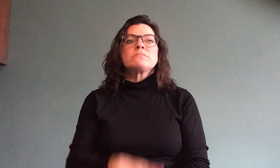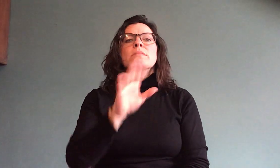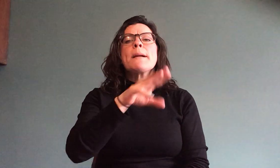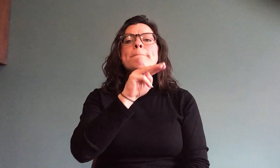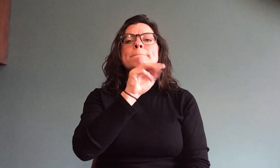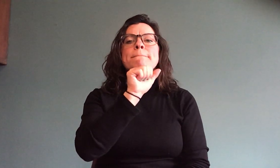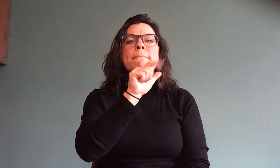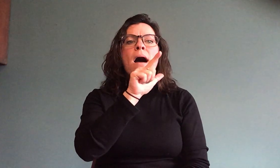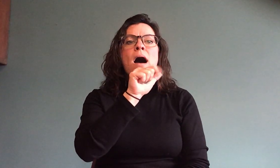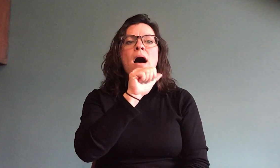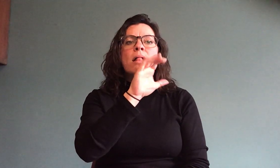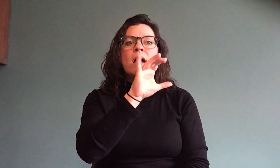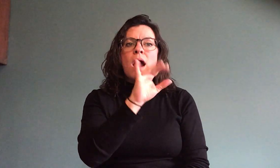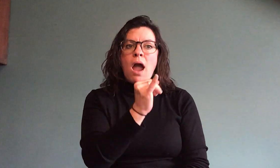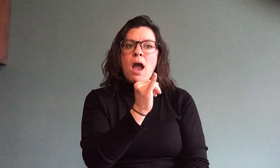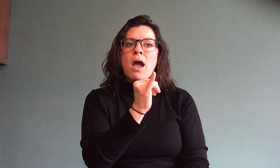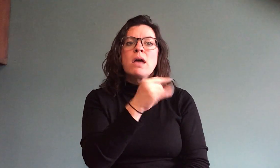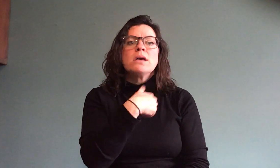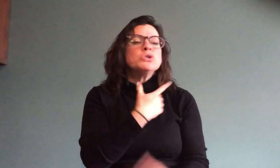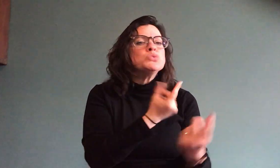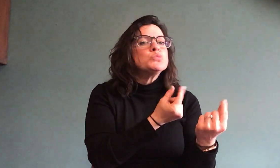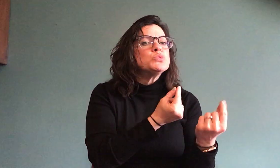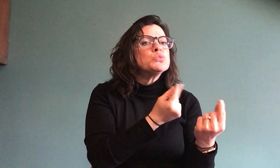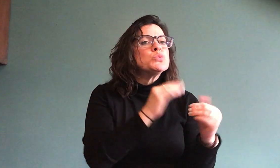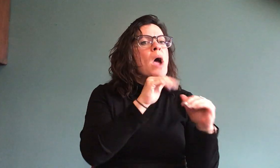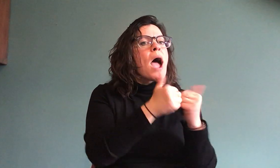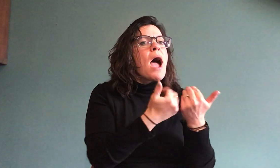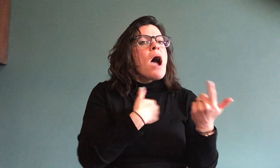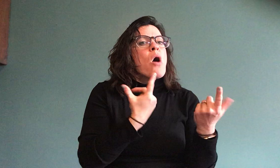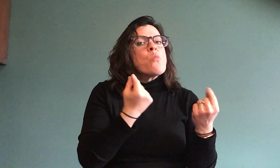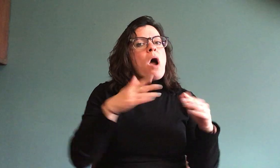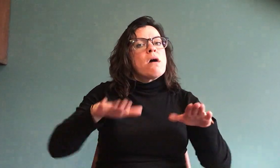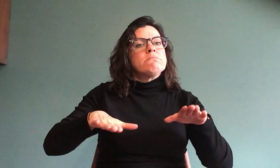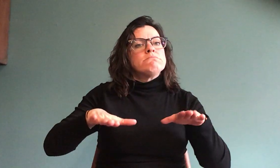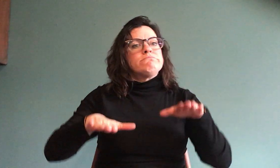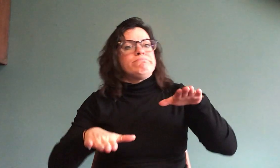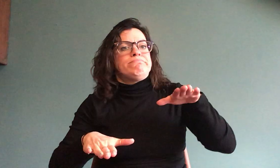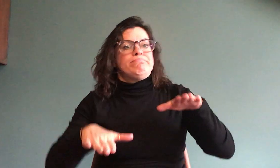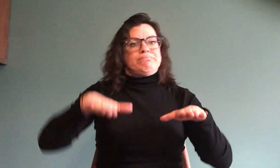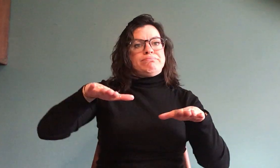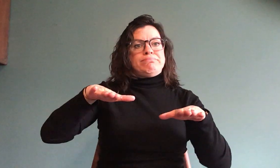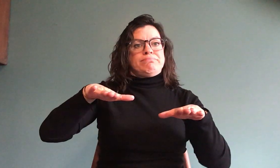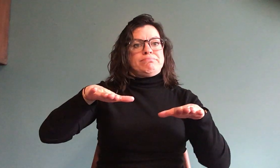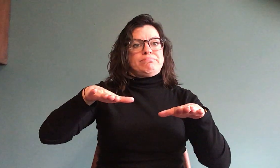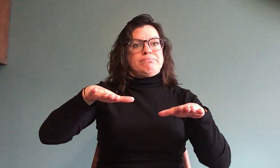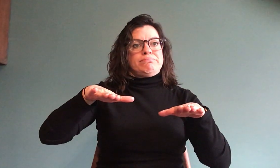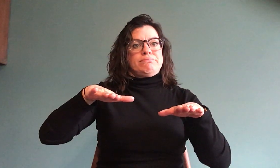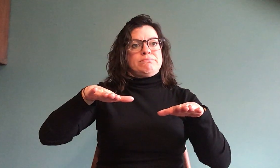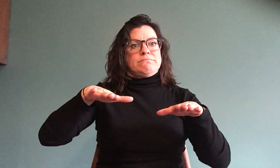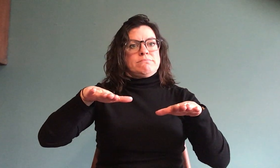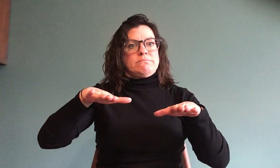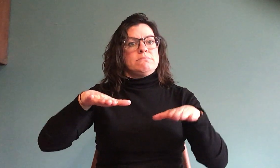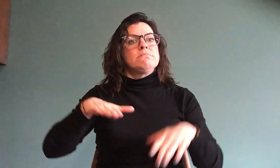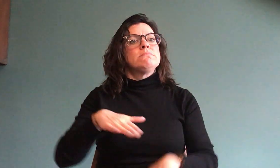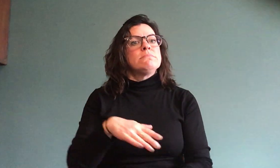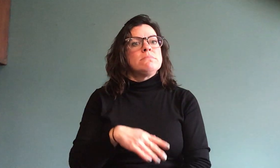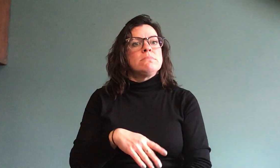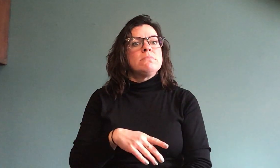Were you paying attention when I was saying this a few minutes ago? Yeah. Megan, how do we make this scaffold